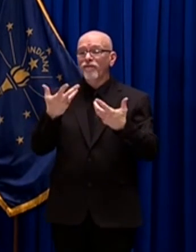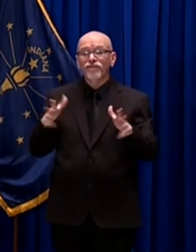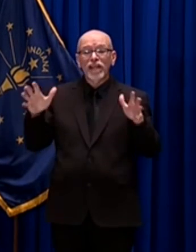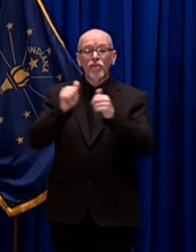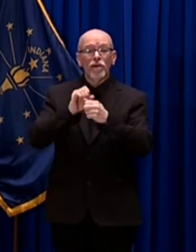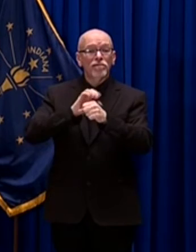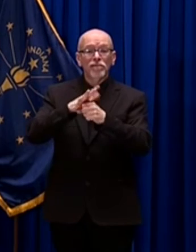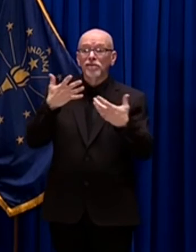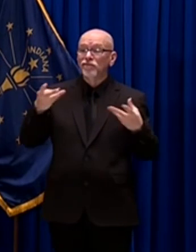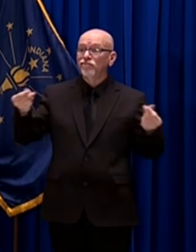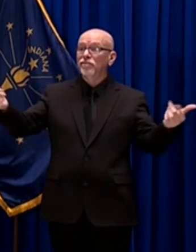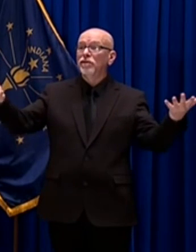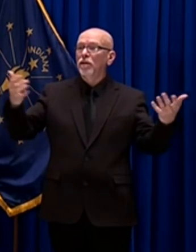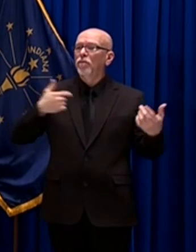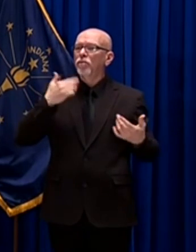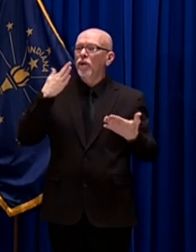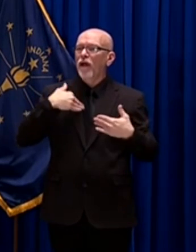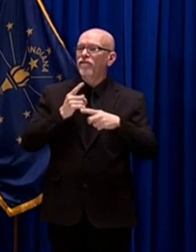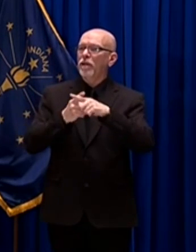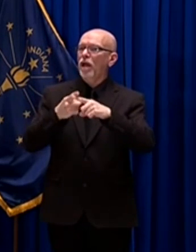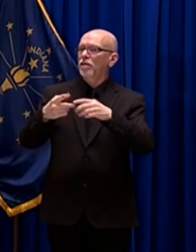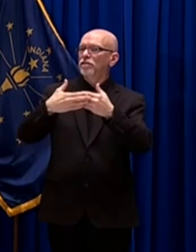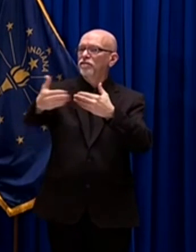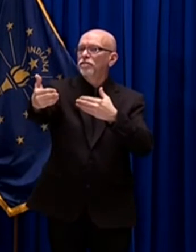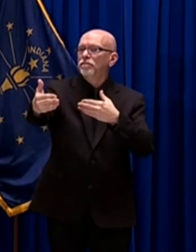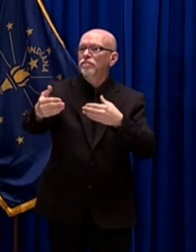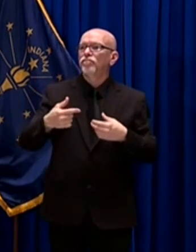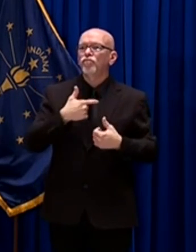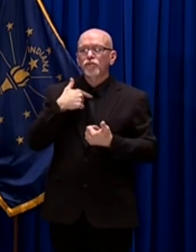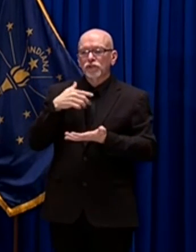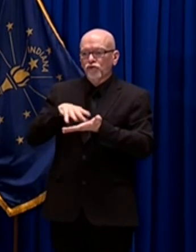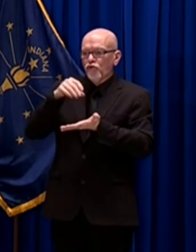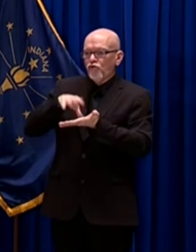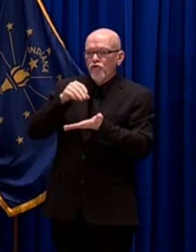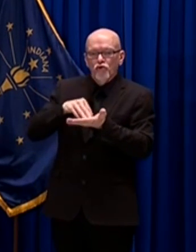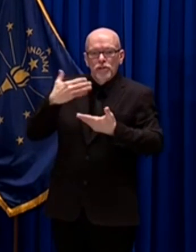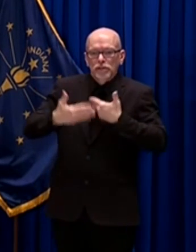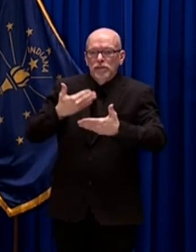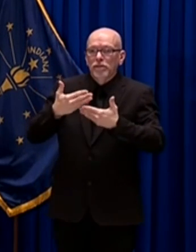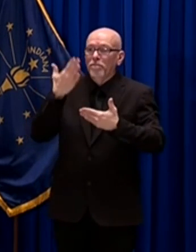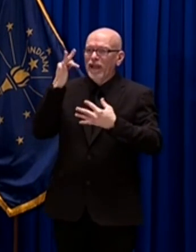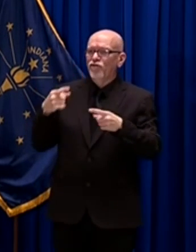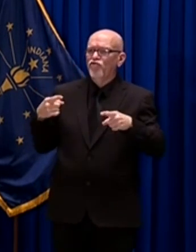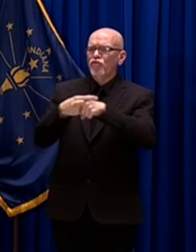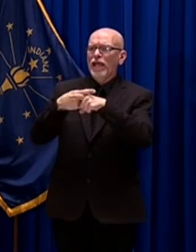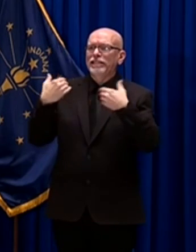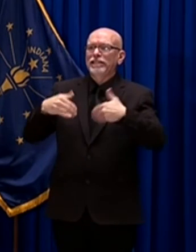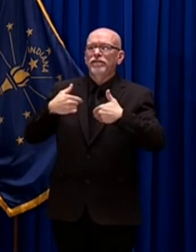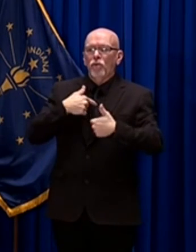this. We're learning how to do things in a moment of crisis.